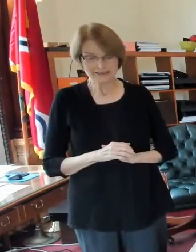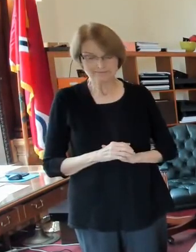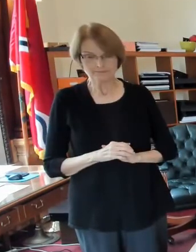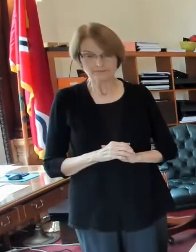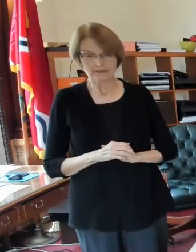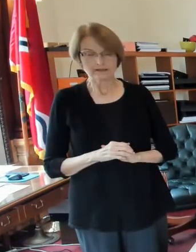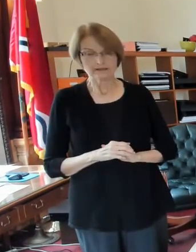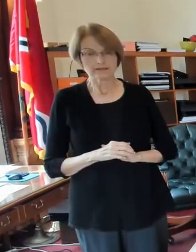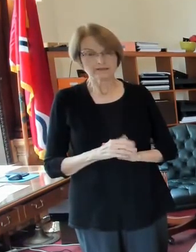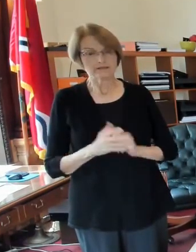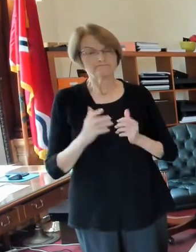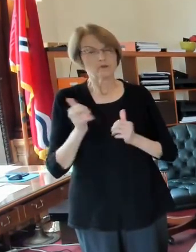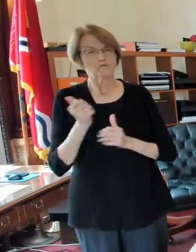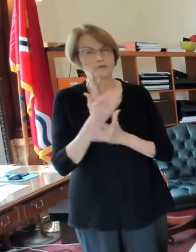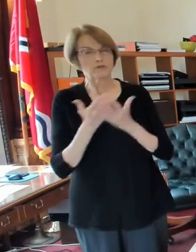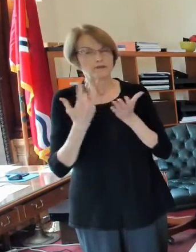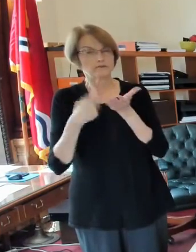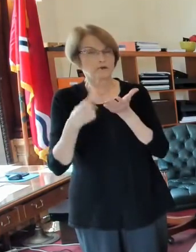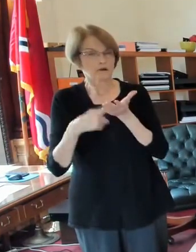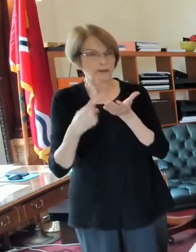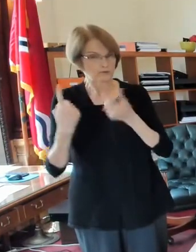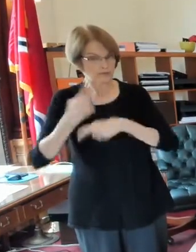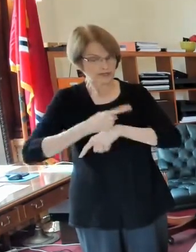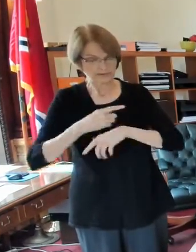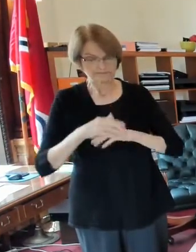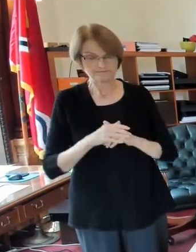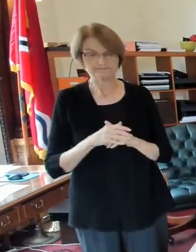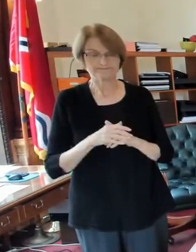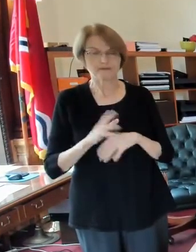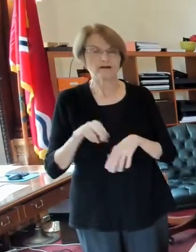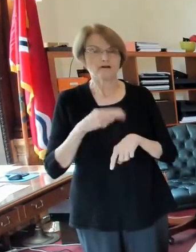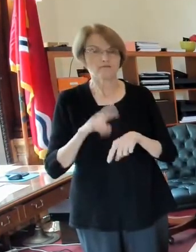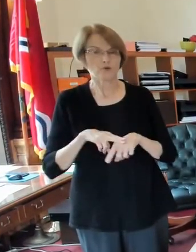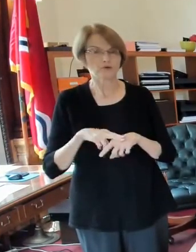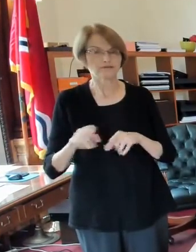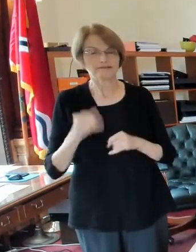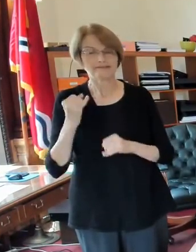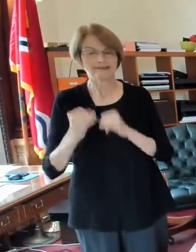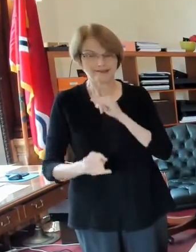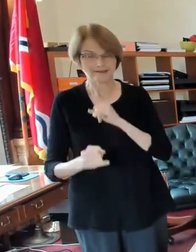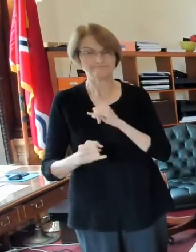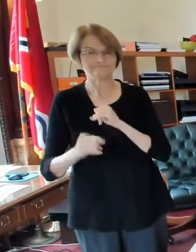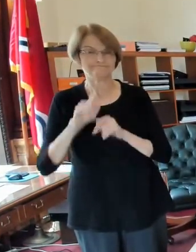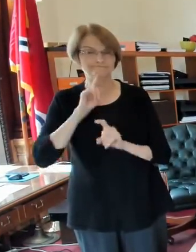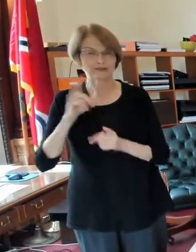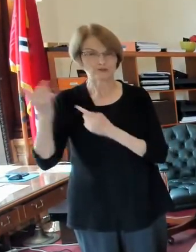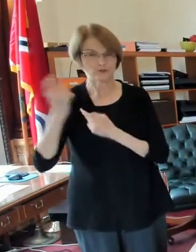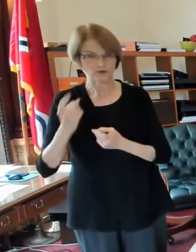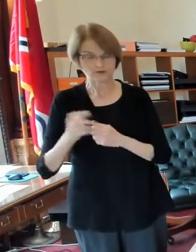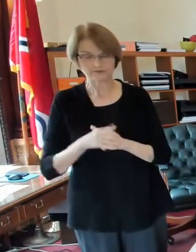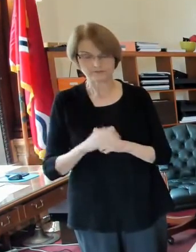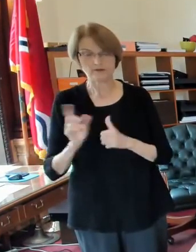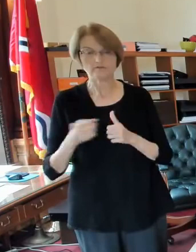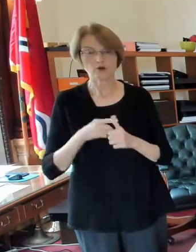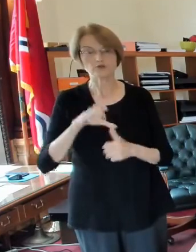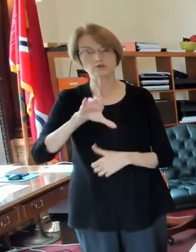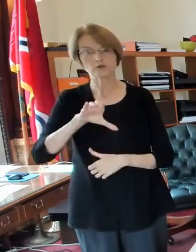We've got a couple of things to talk about today, and then, of course, we're going to take your questions. First up,